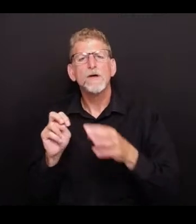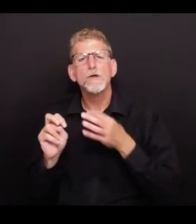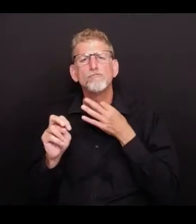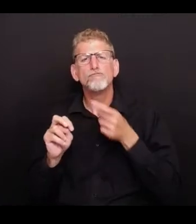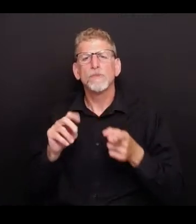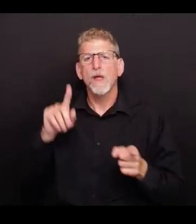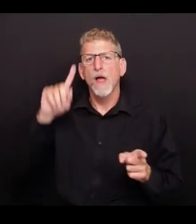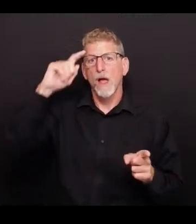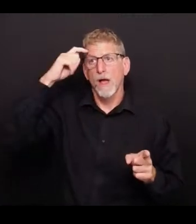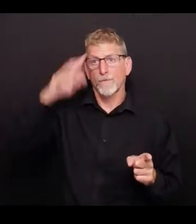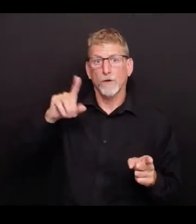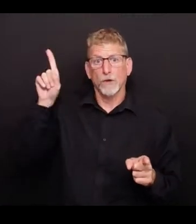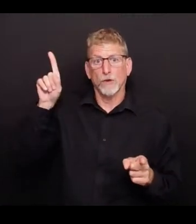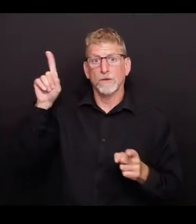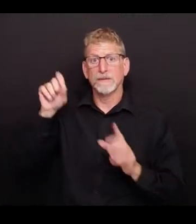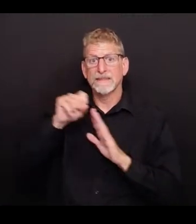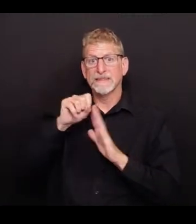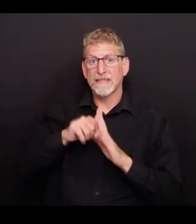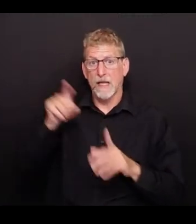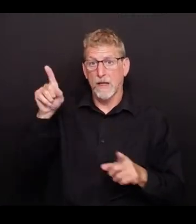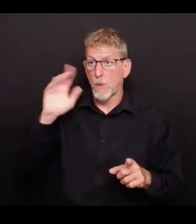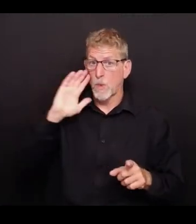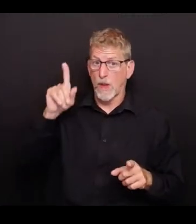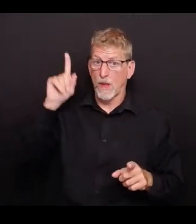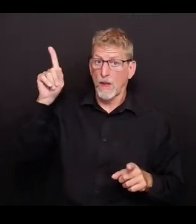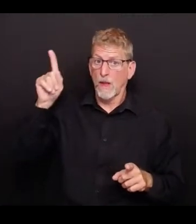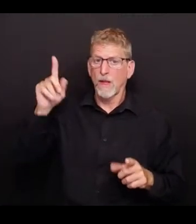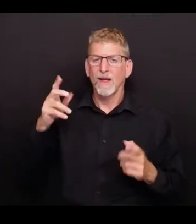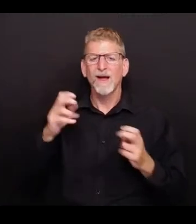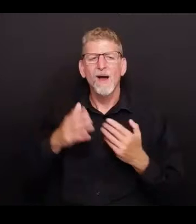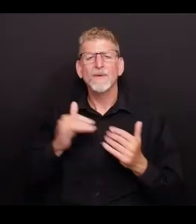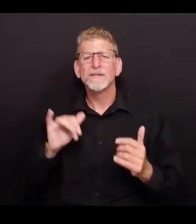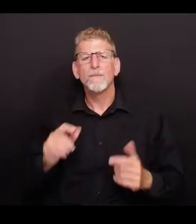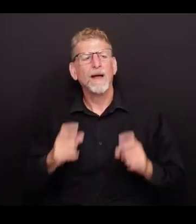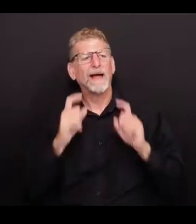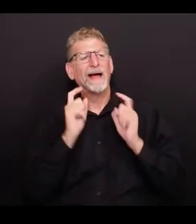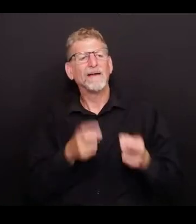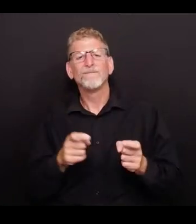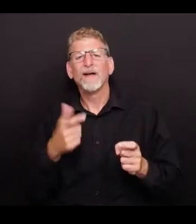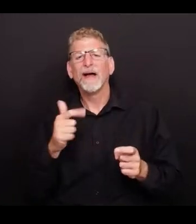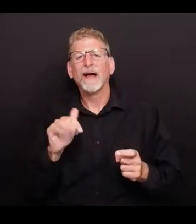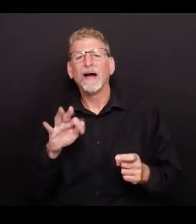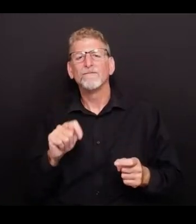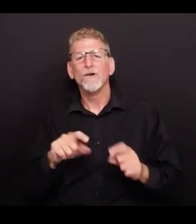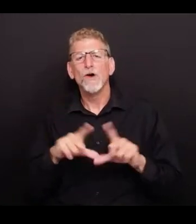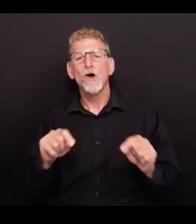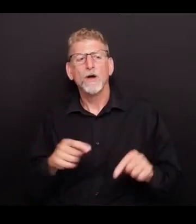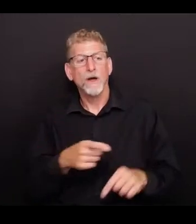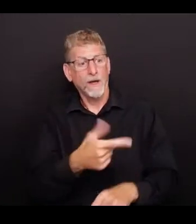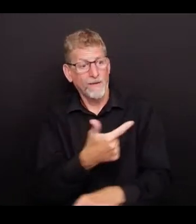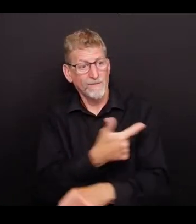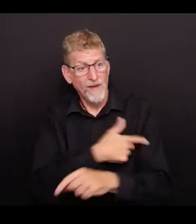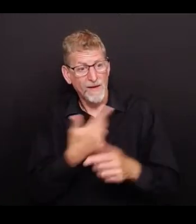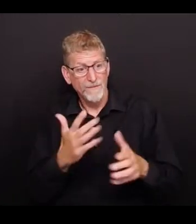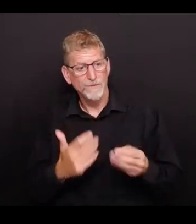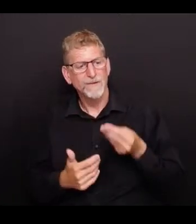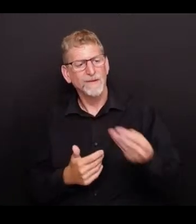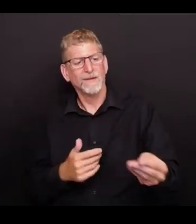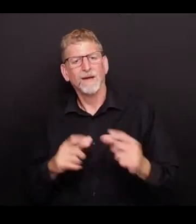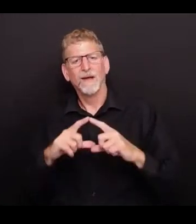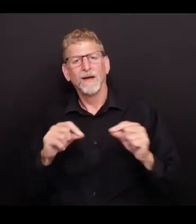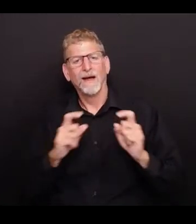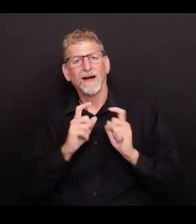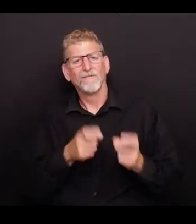some financial gift card or other incentives to kind of nudge people along. I wanted to get either of your thoughts on those